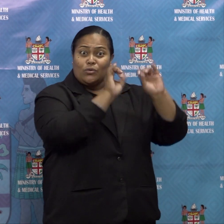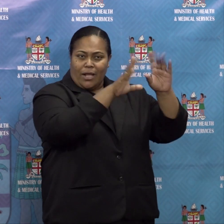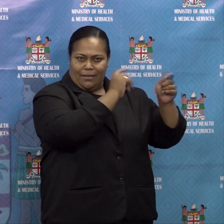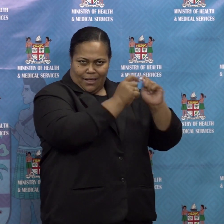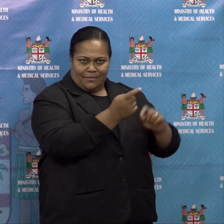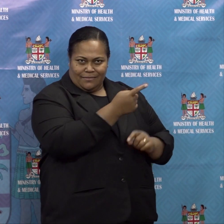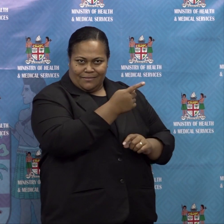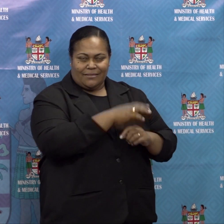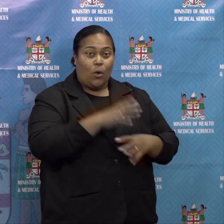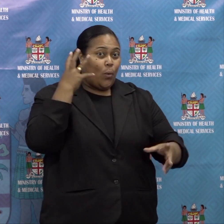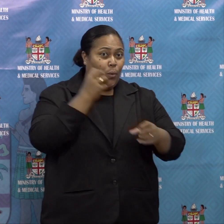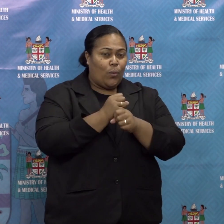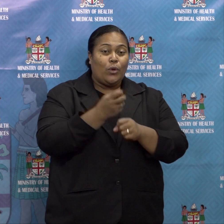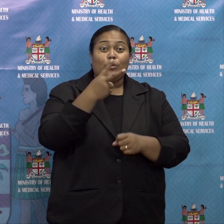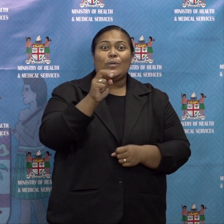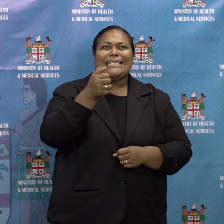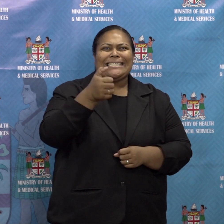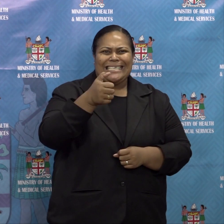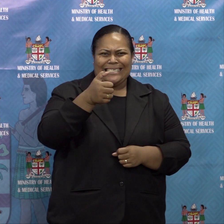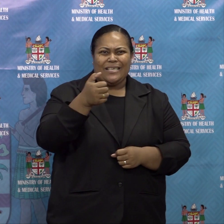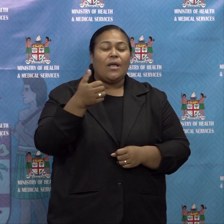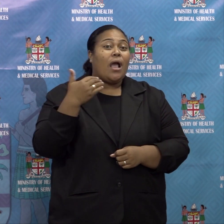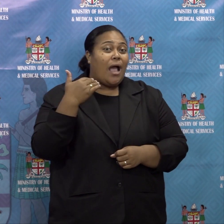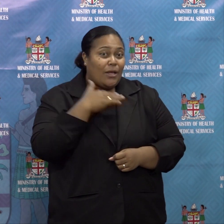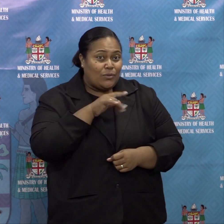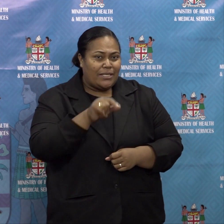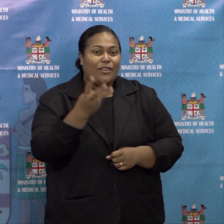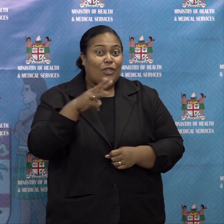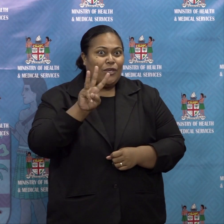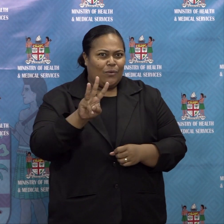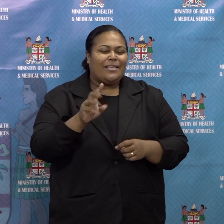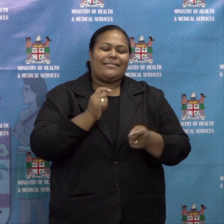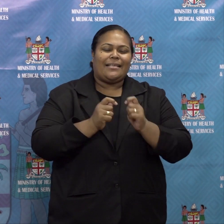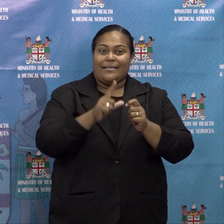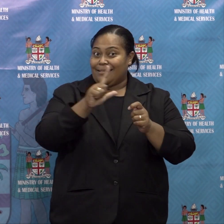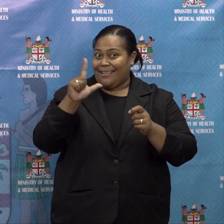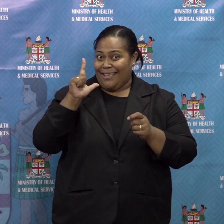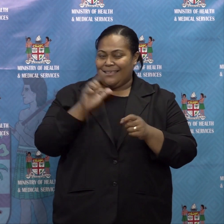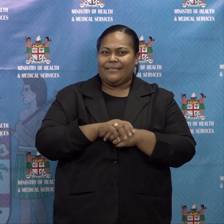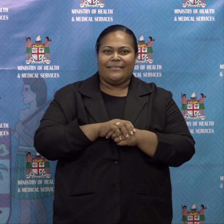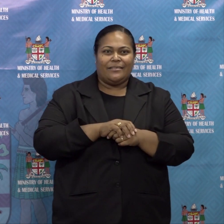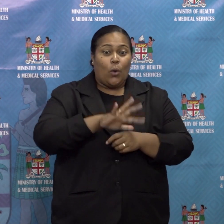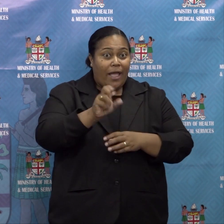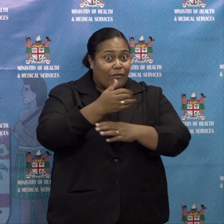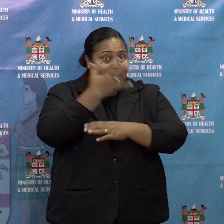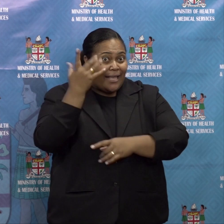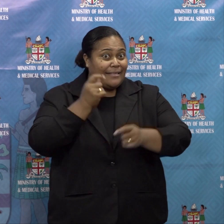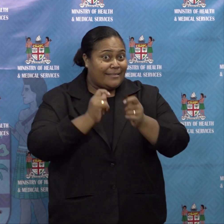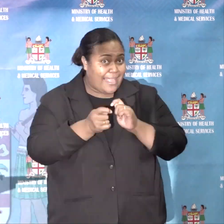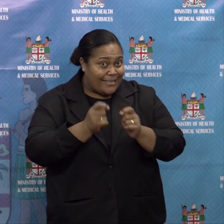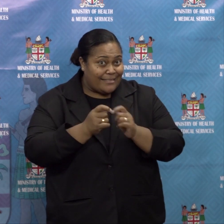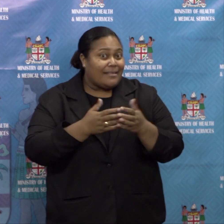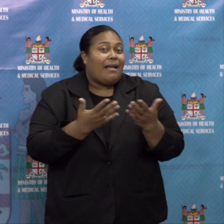of 2,673 samples were tested yesterday, and our daily average of testing per day in the